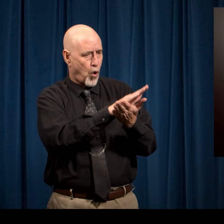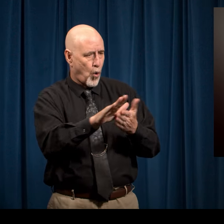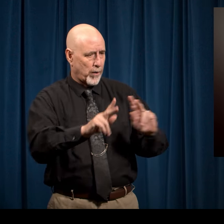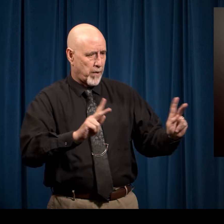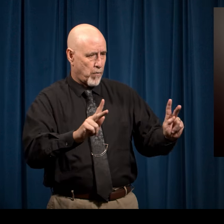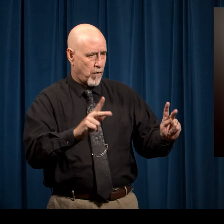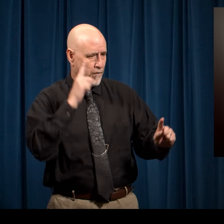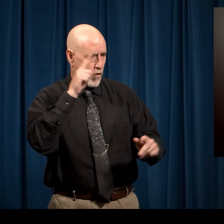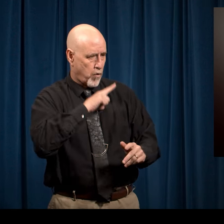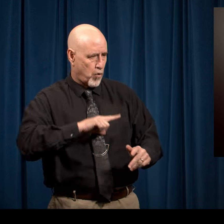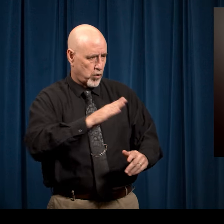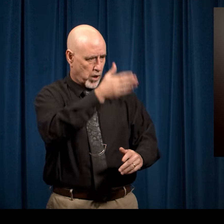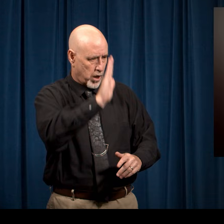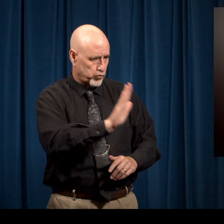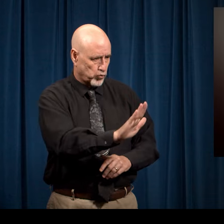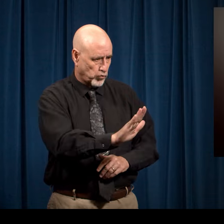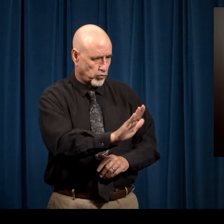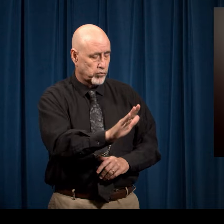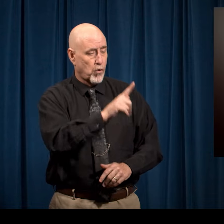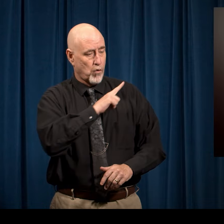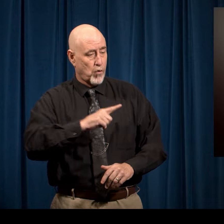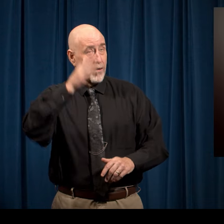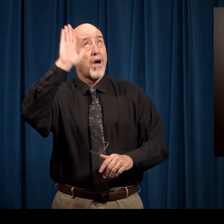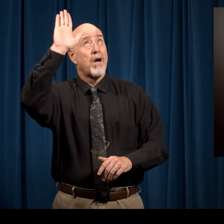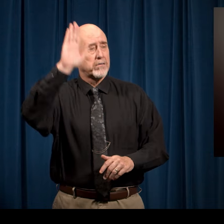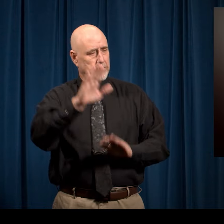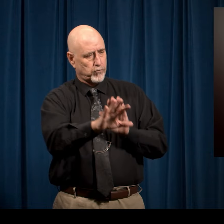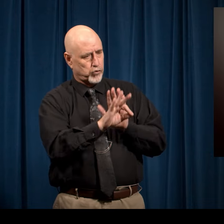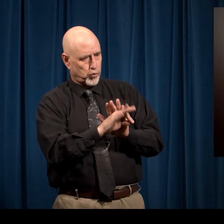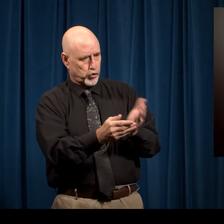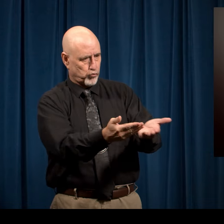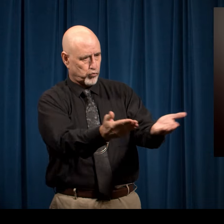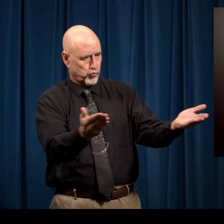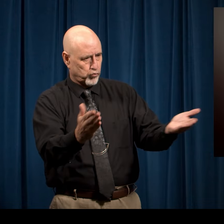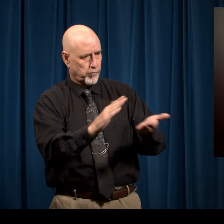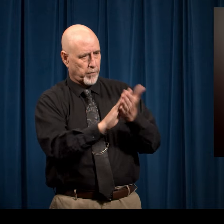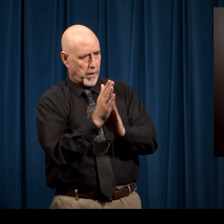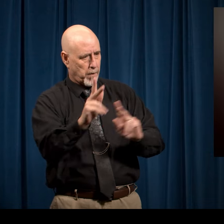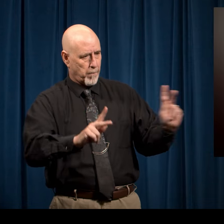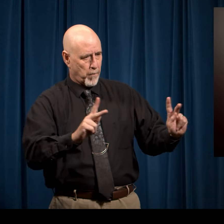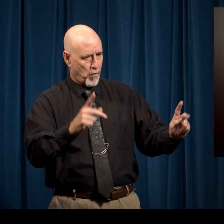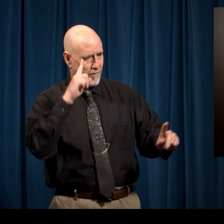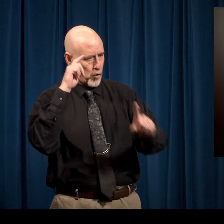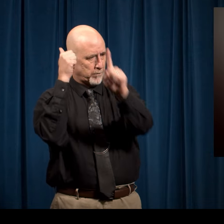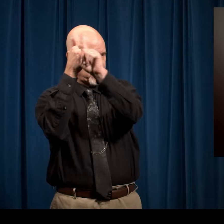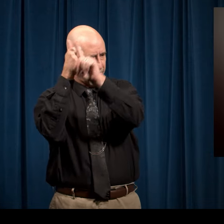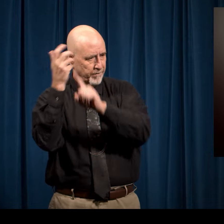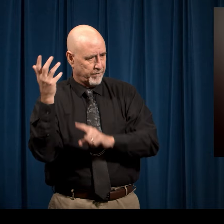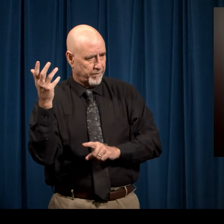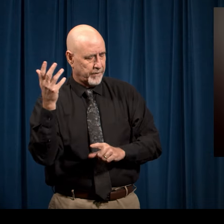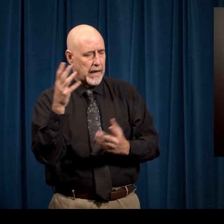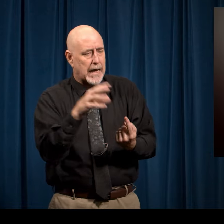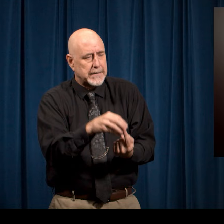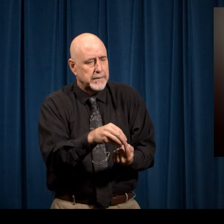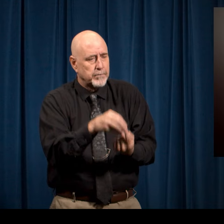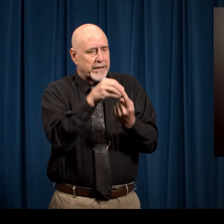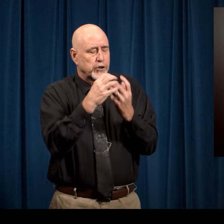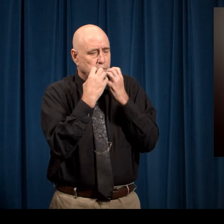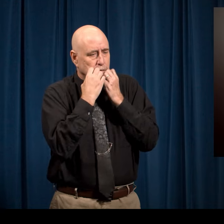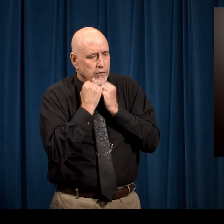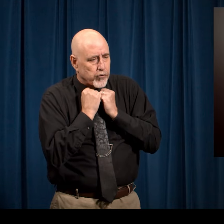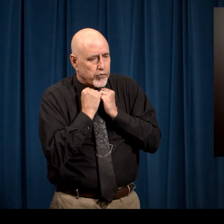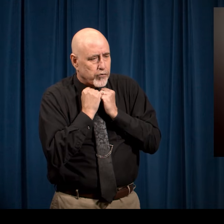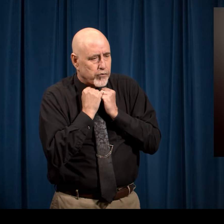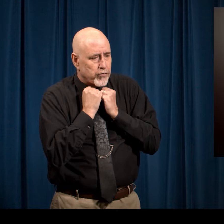a holy people to the Lord your God. The Lord your God has chosen you to be a people for himself, a